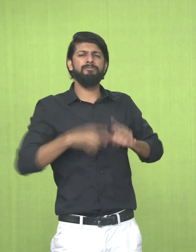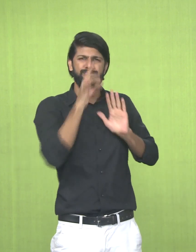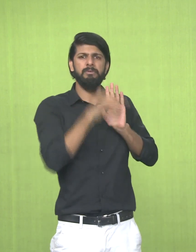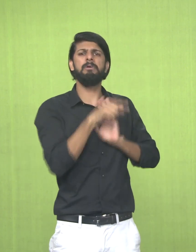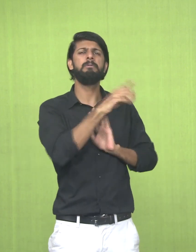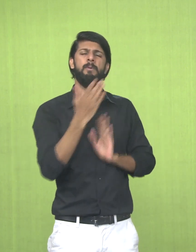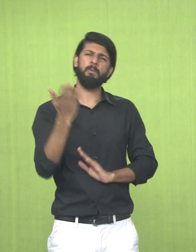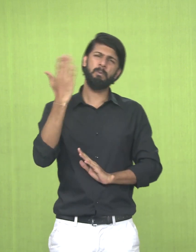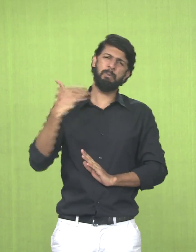lives.